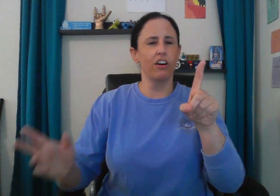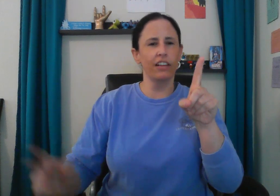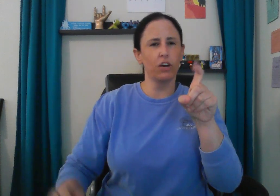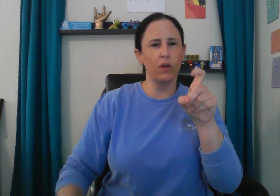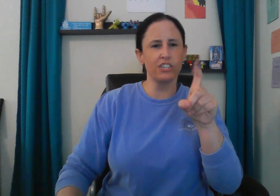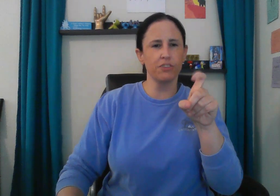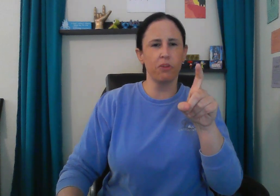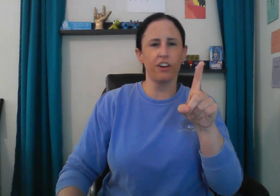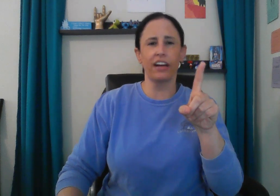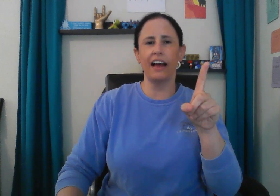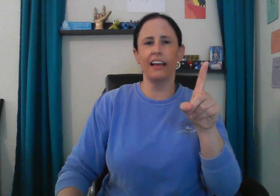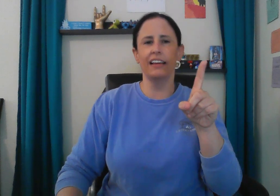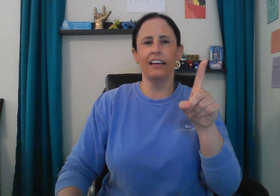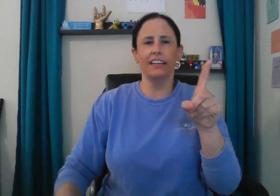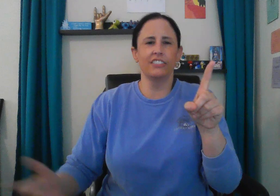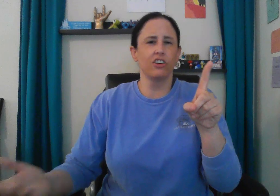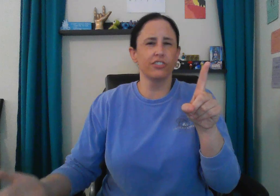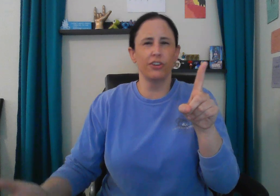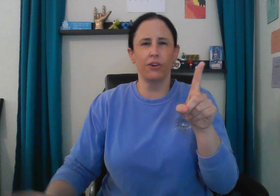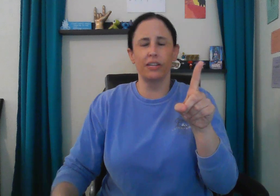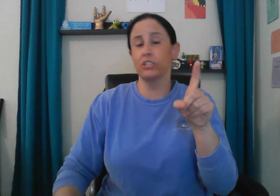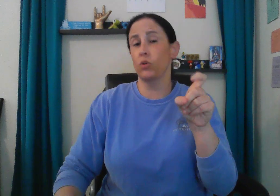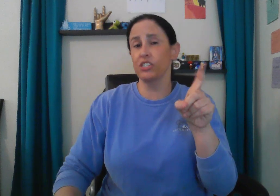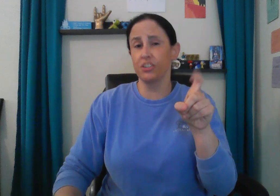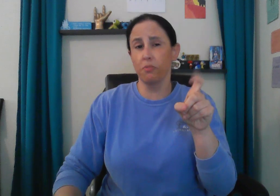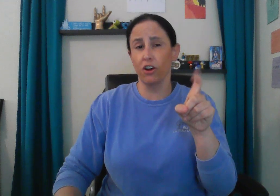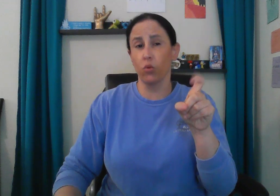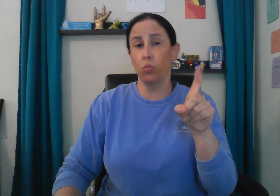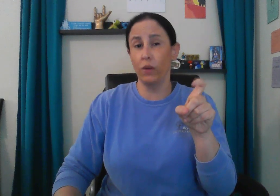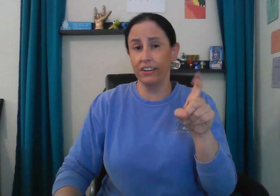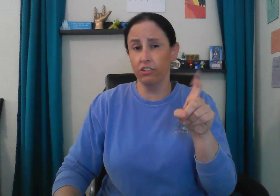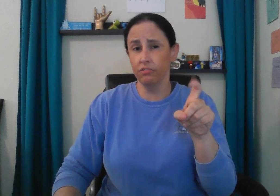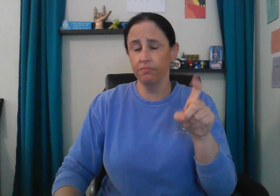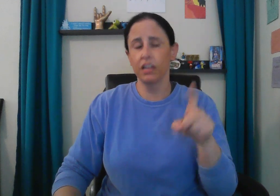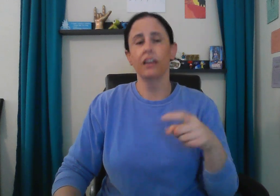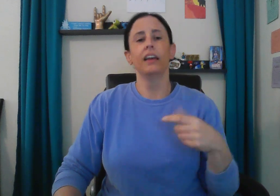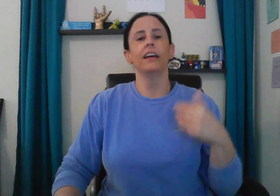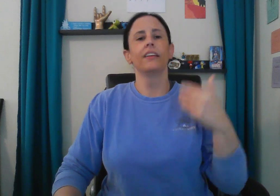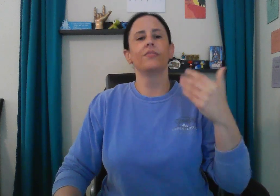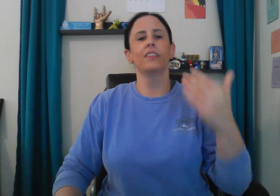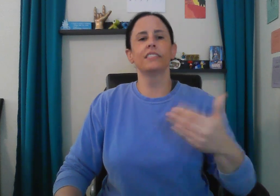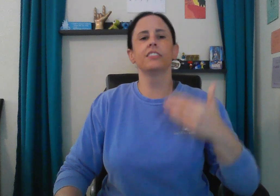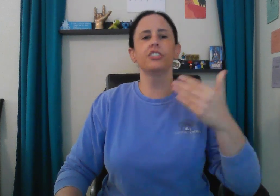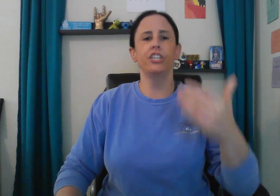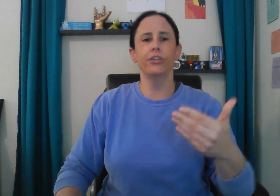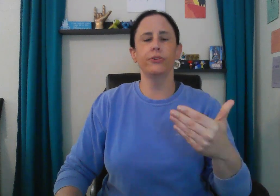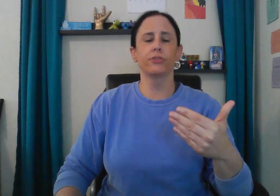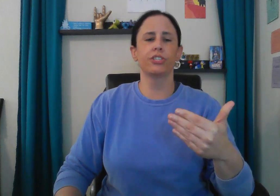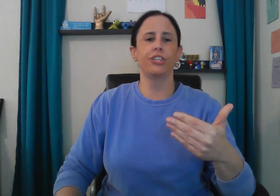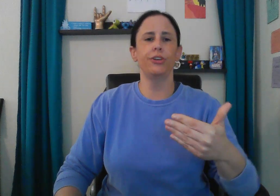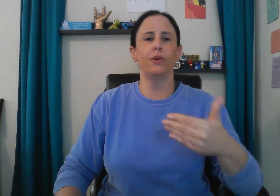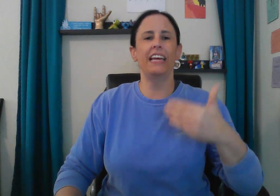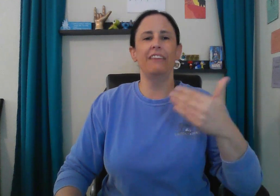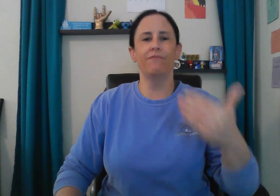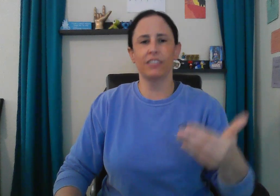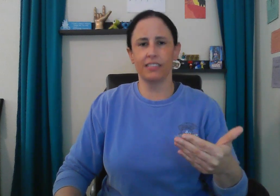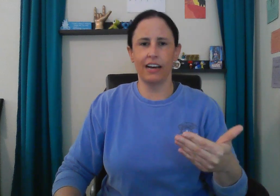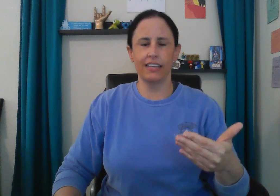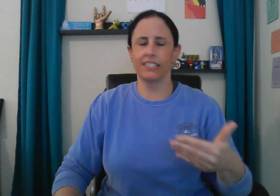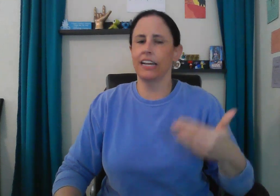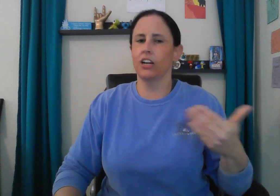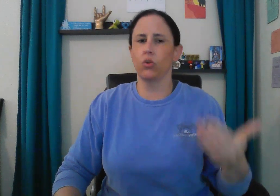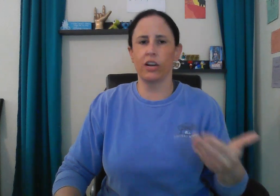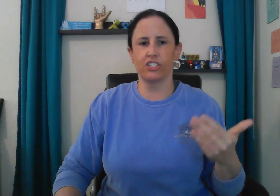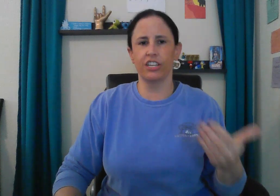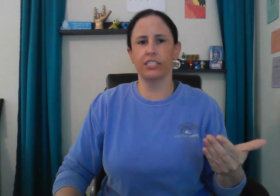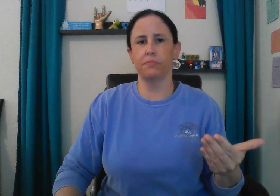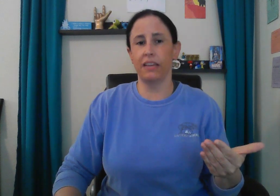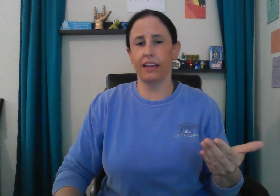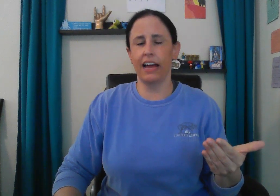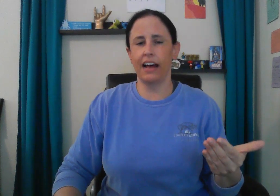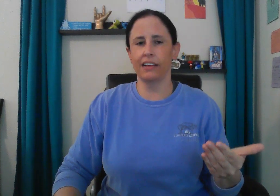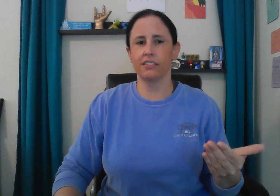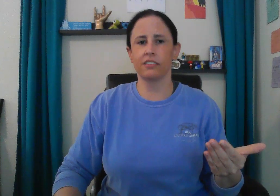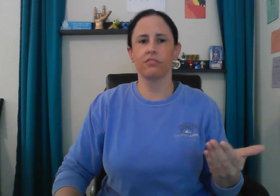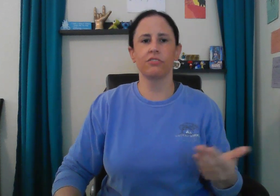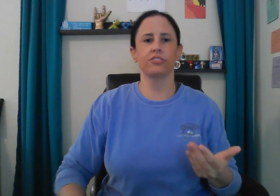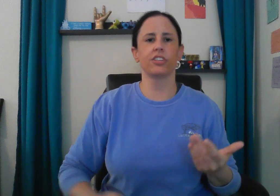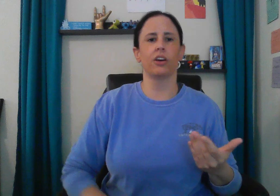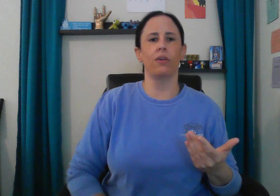it question mark. It's also known as question mark wiggle. This is used to emphasize that a question is being asked. So I